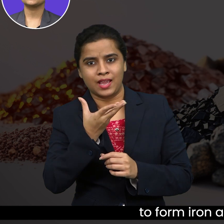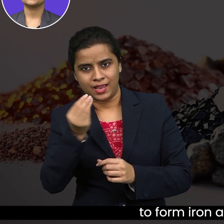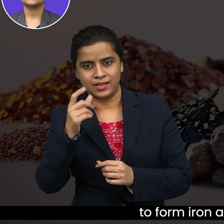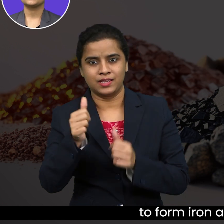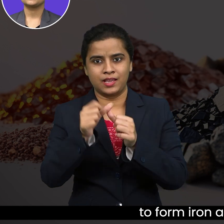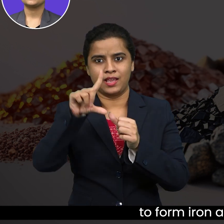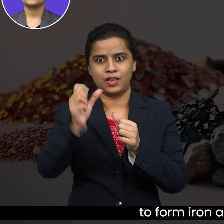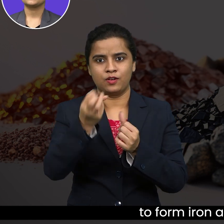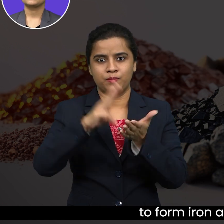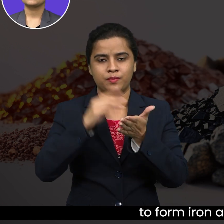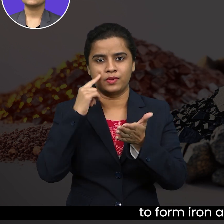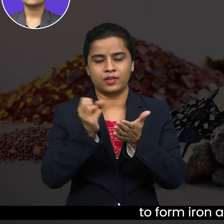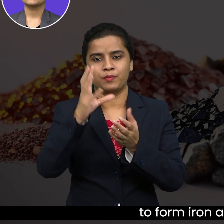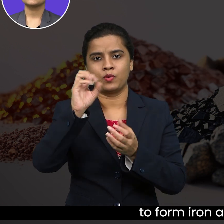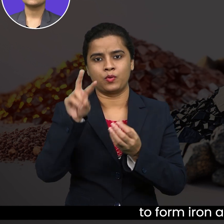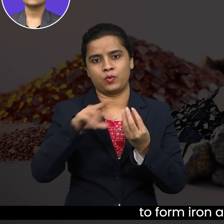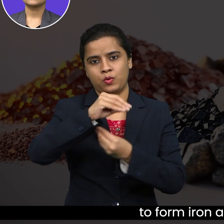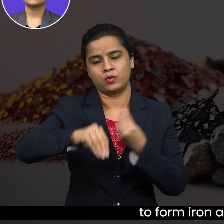oxide.